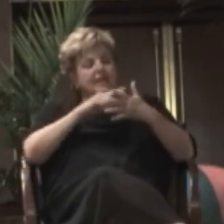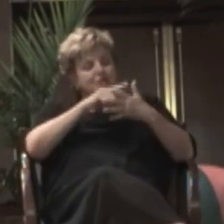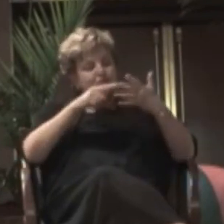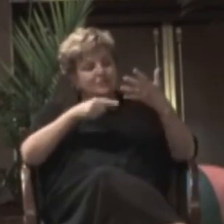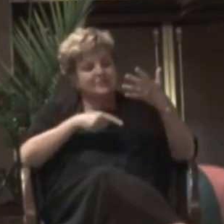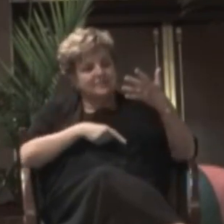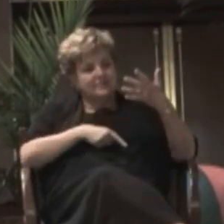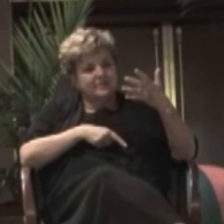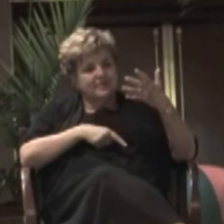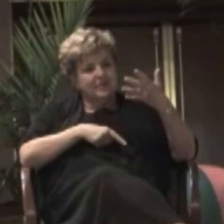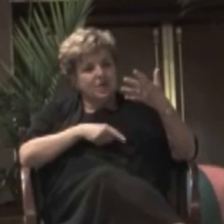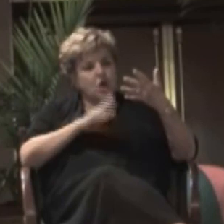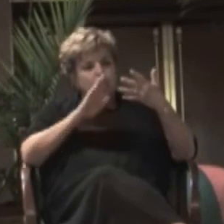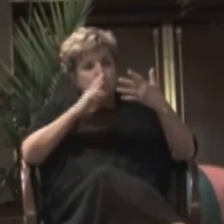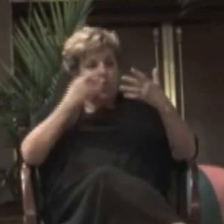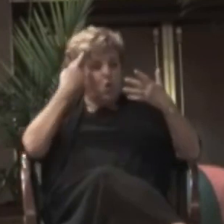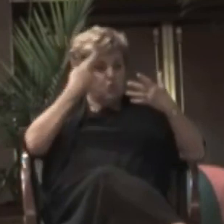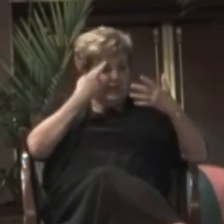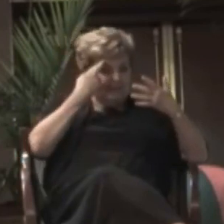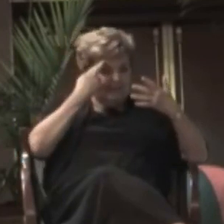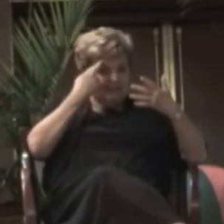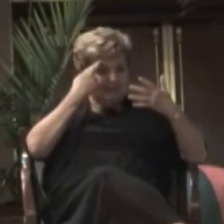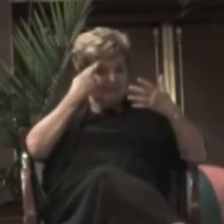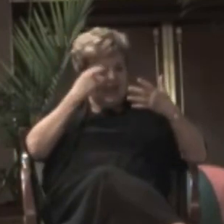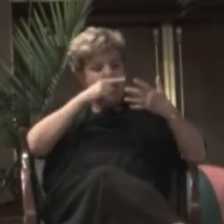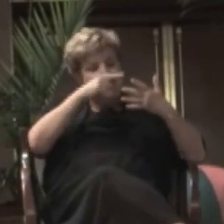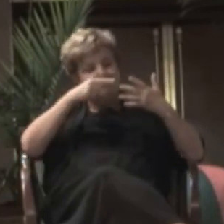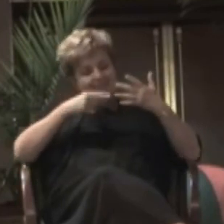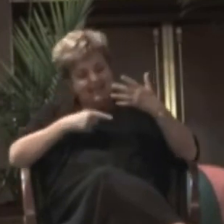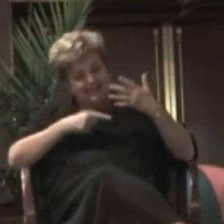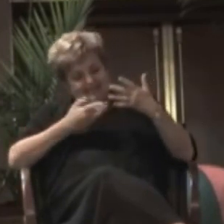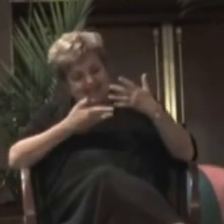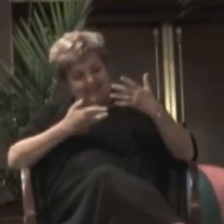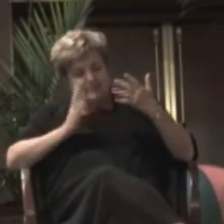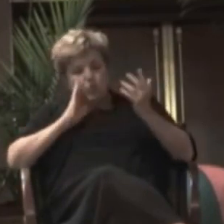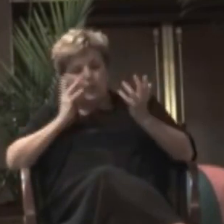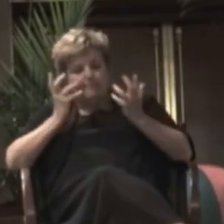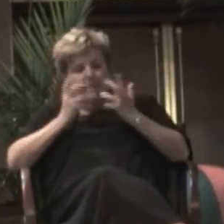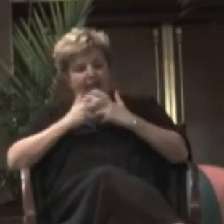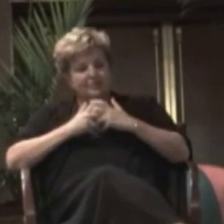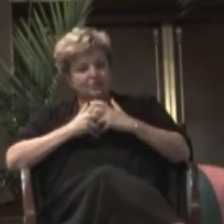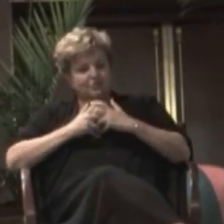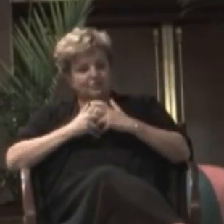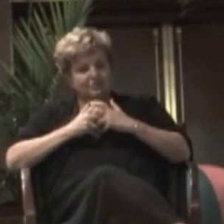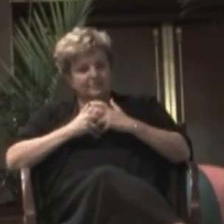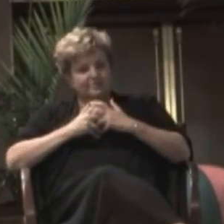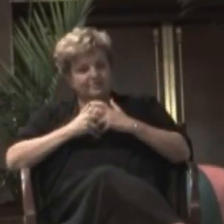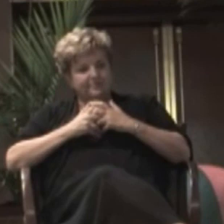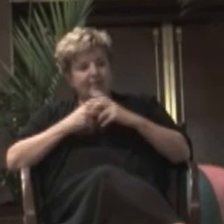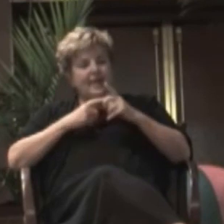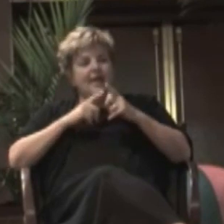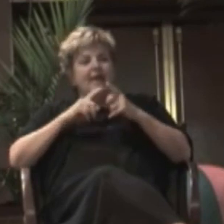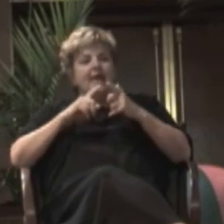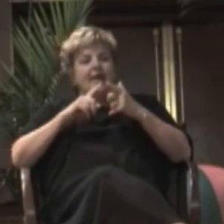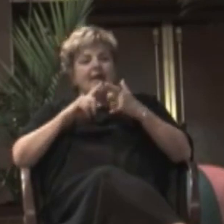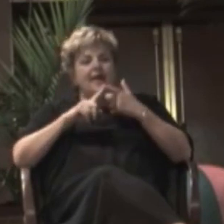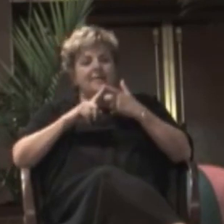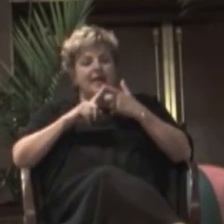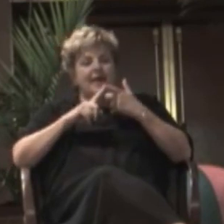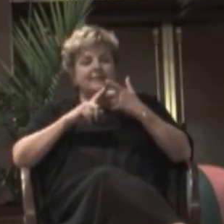good, solid way by other members of the group. And I fumbled my way through the steps. That's the best way you could say it.